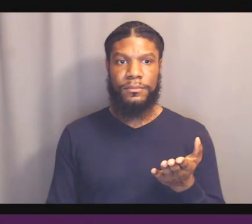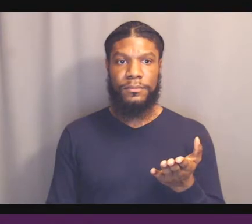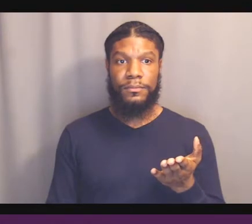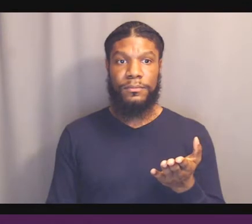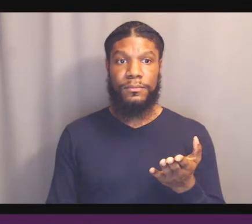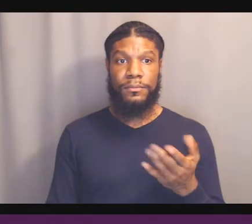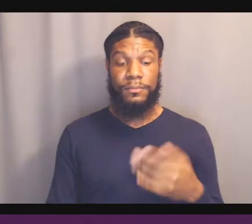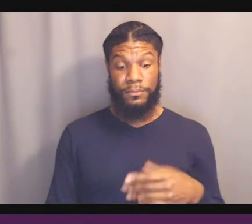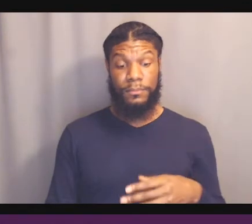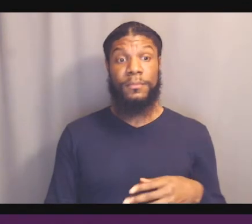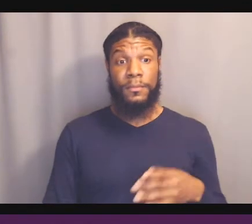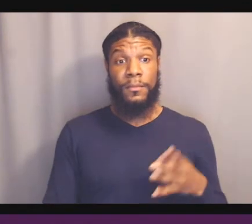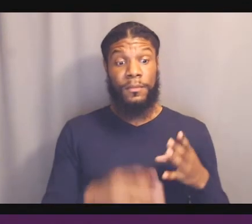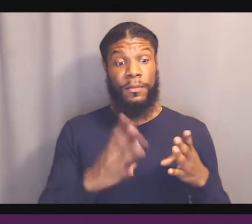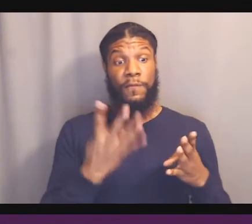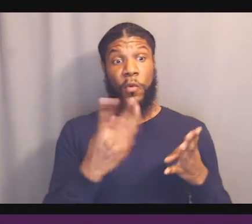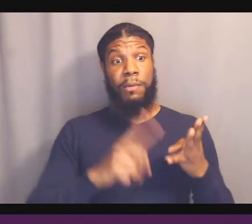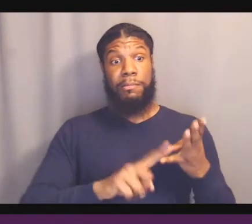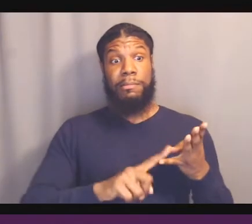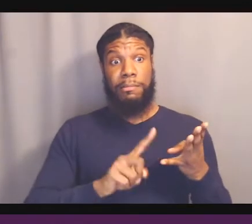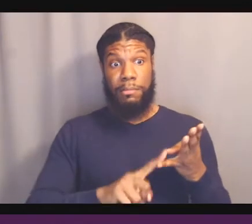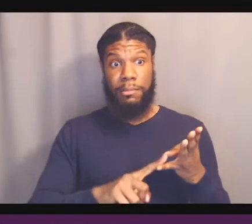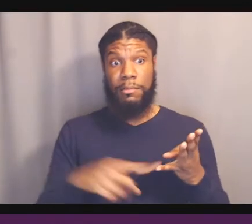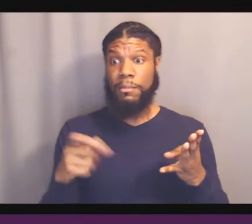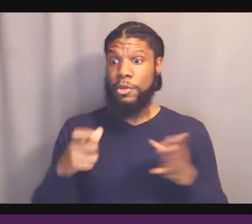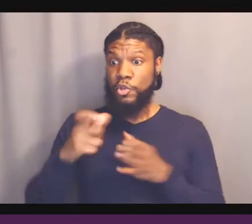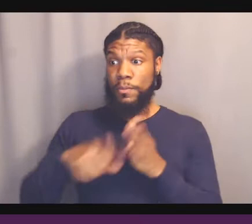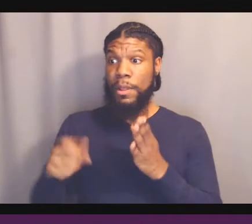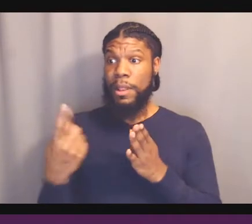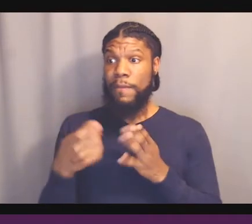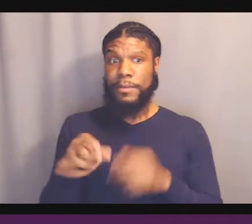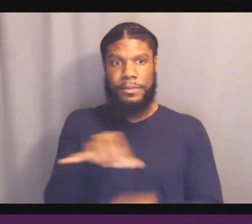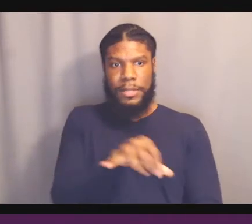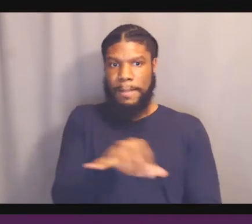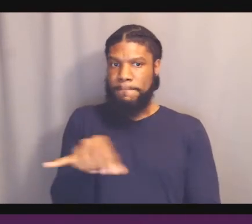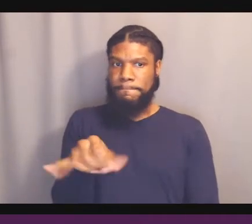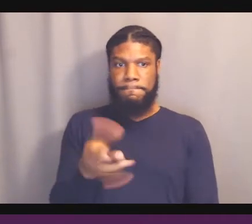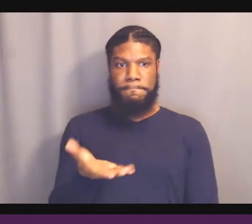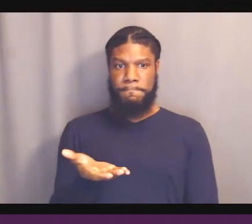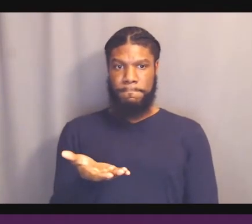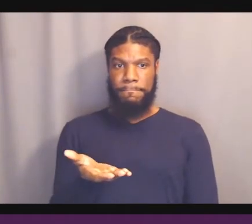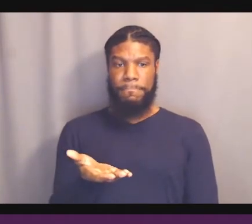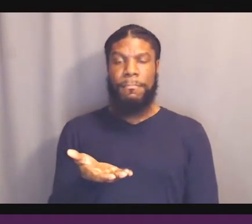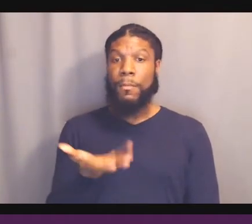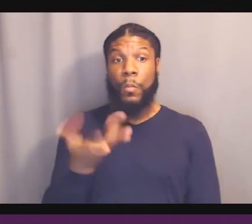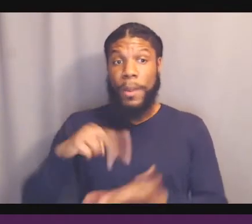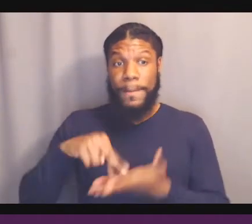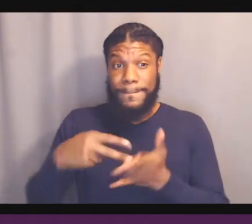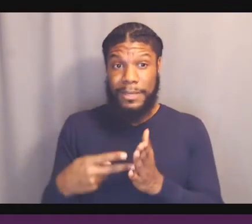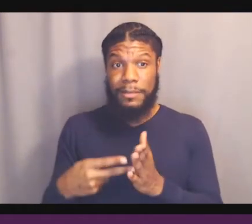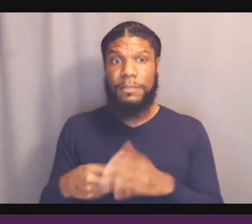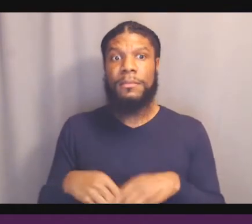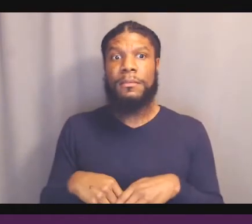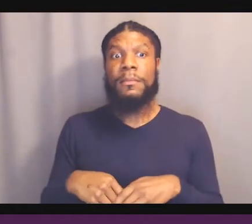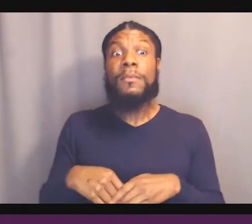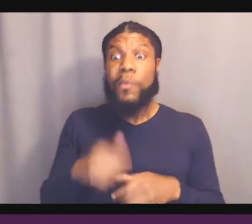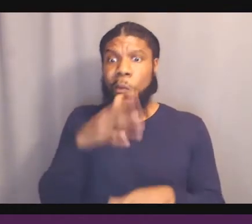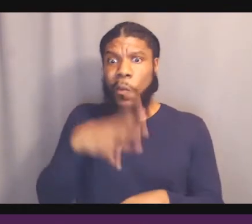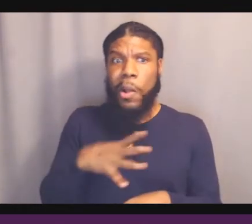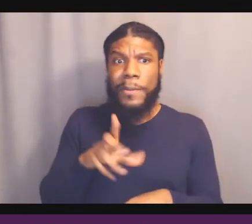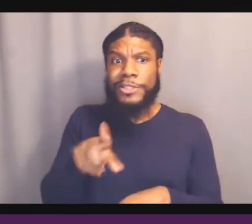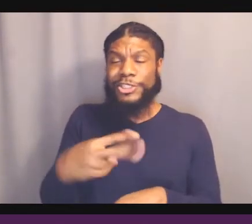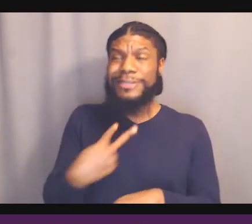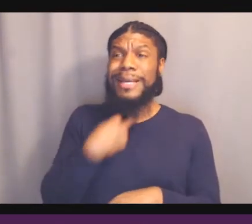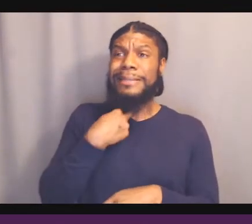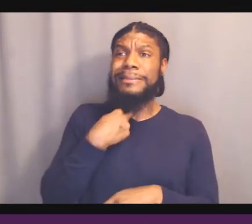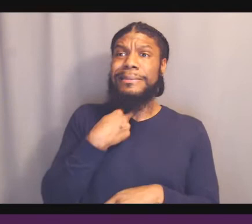In other words, because of being in the condition so long, being stuck, she stopped